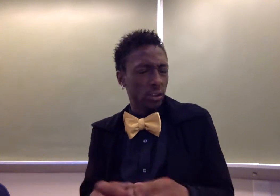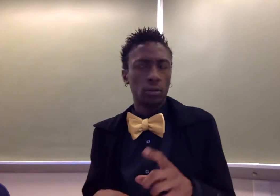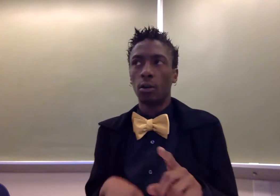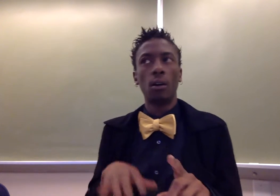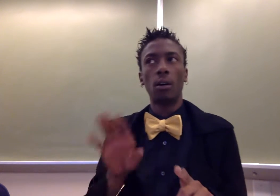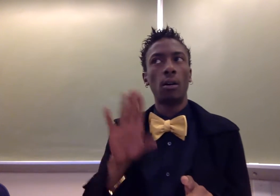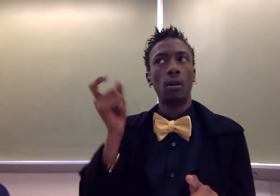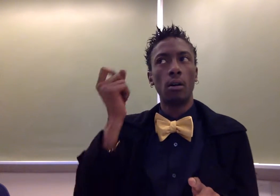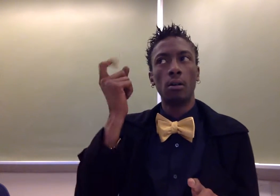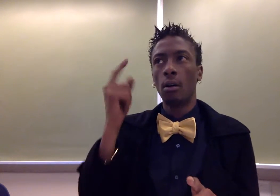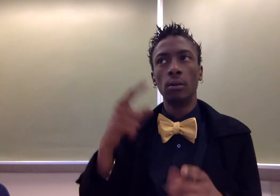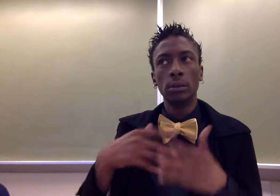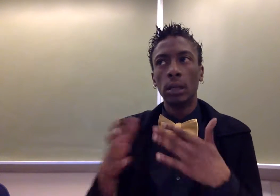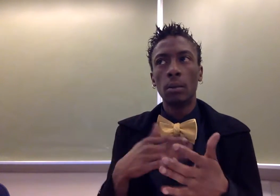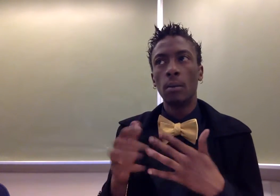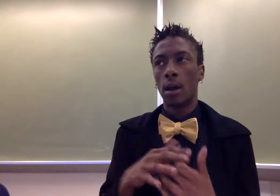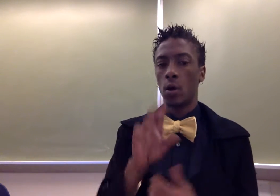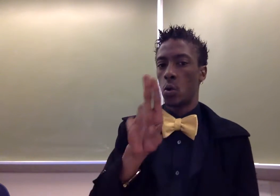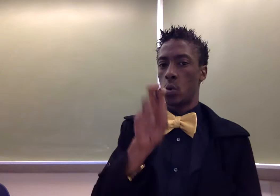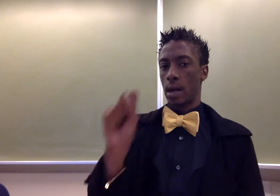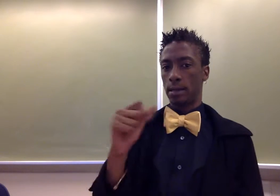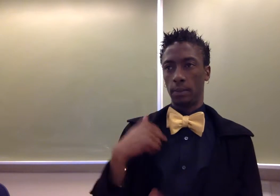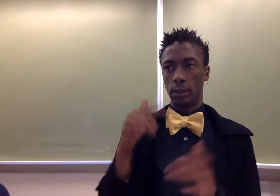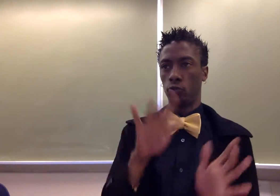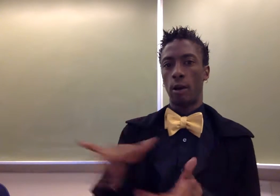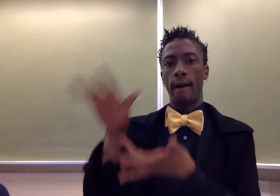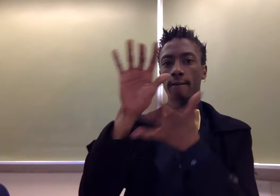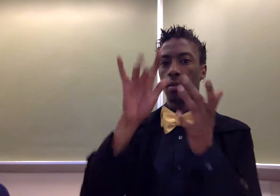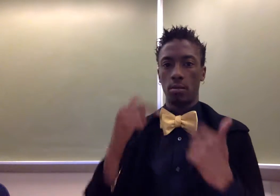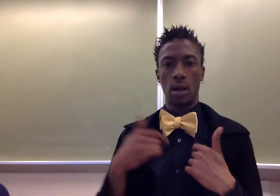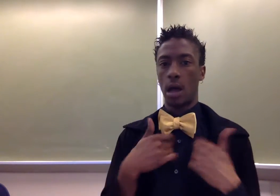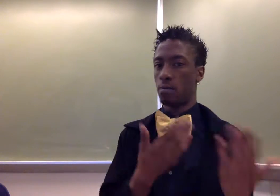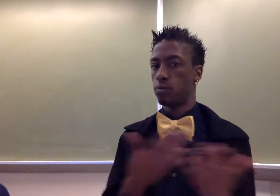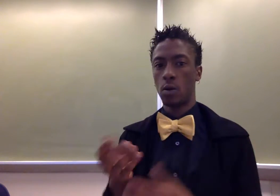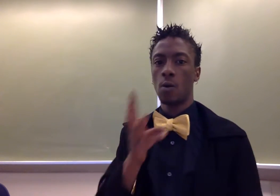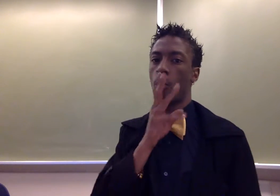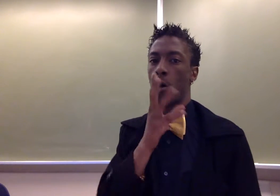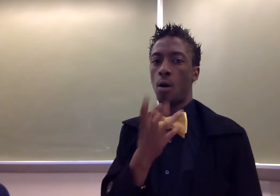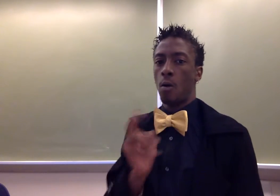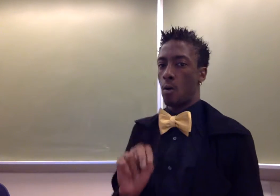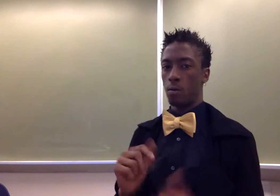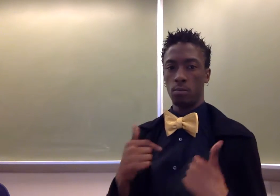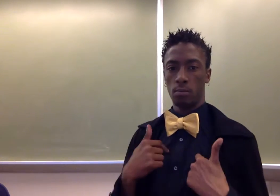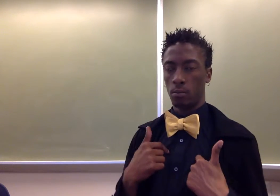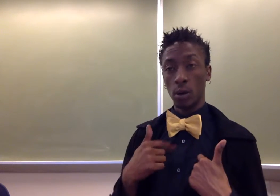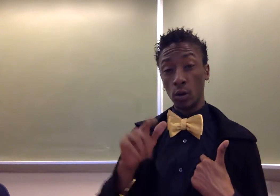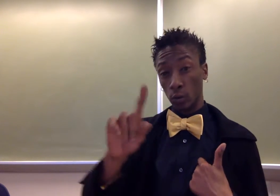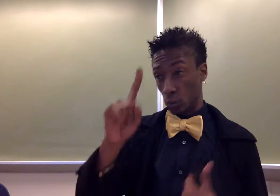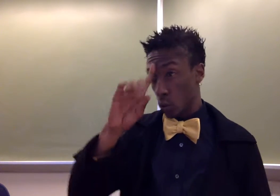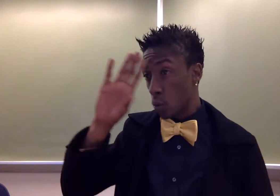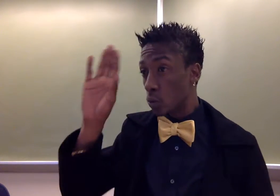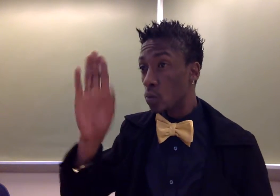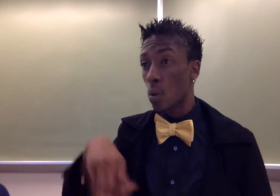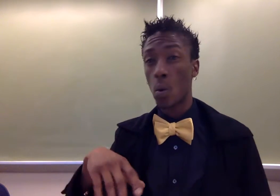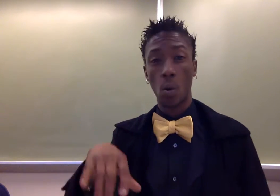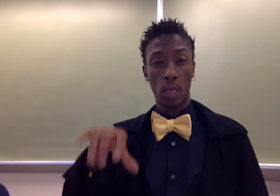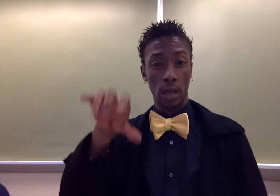bottled water. He says, are you aware that in the state of South Carolina, right at the